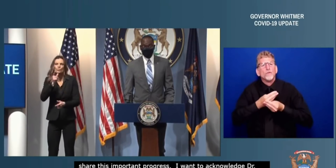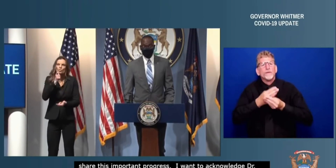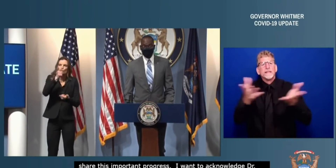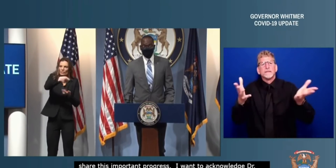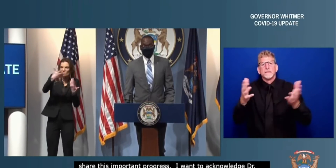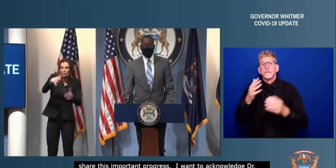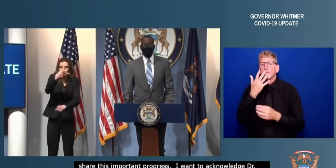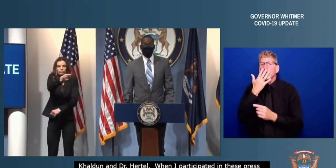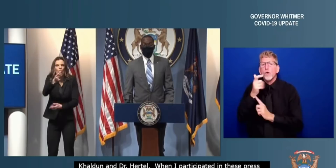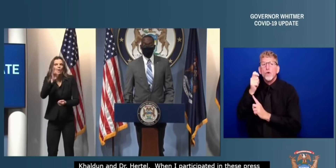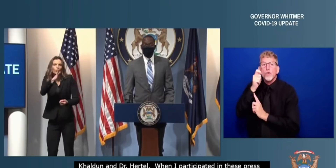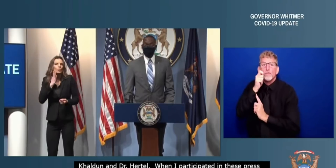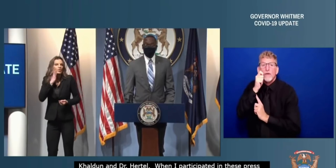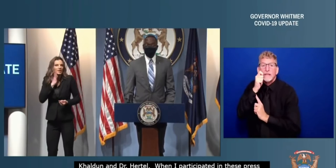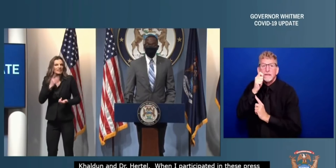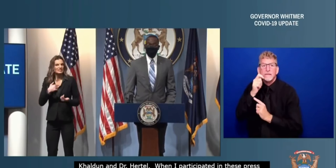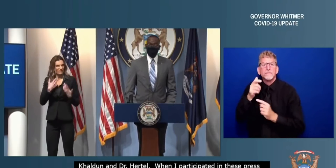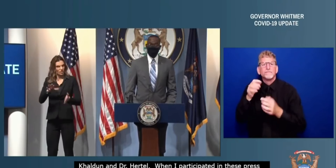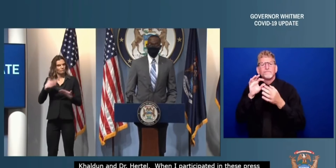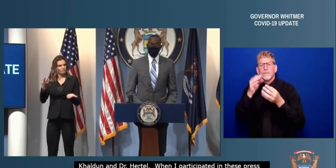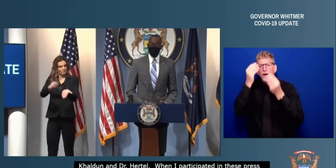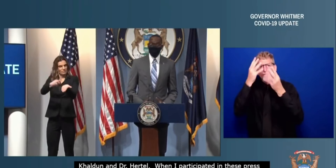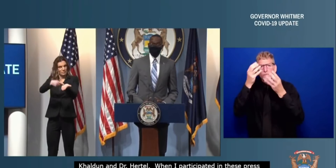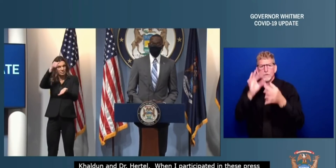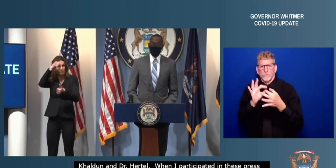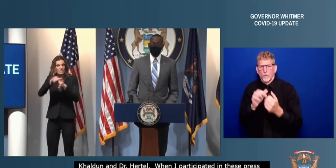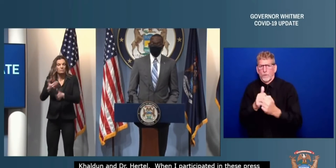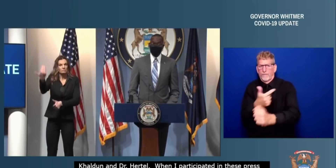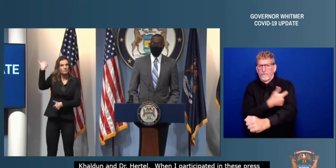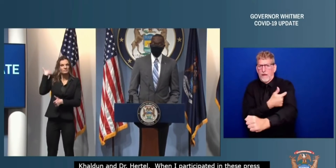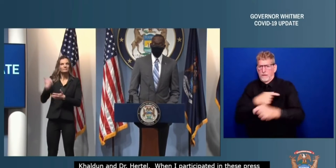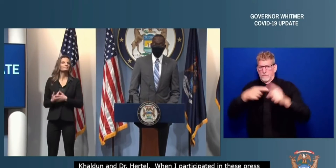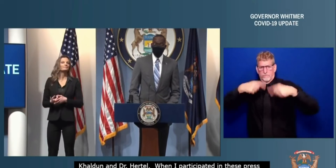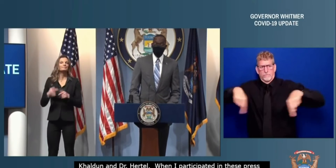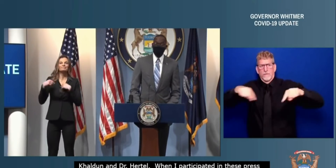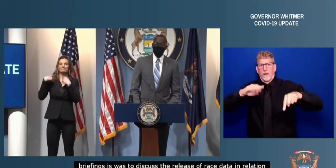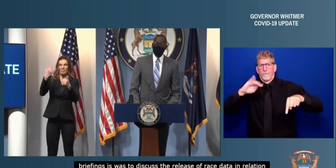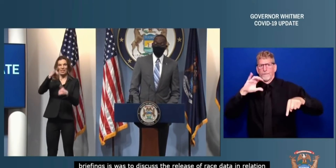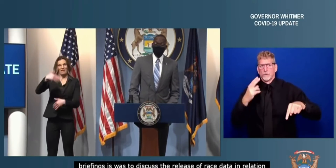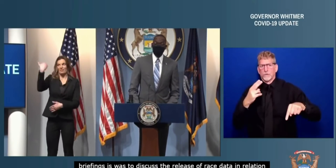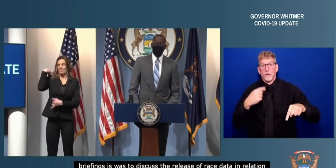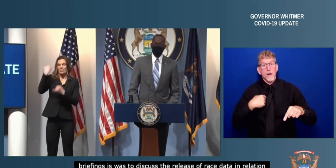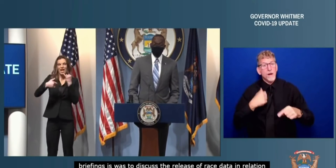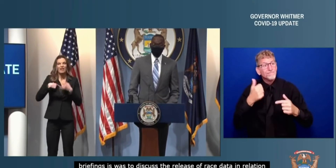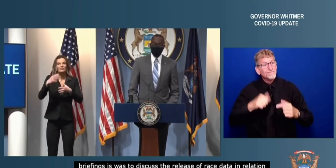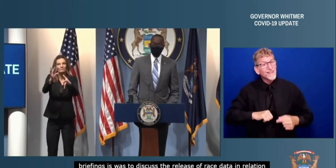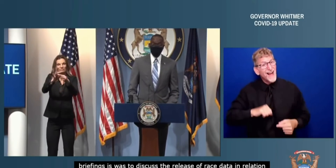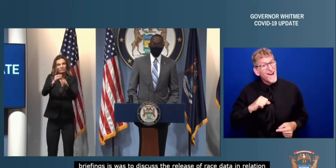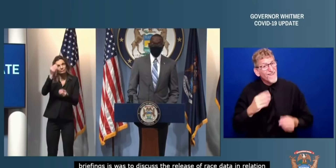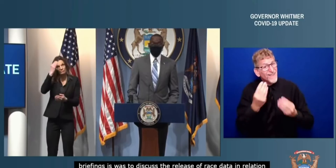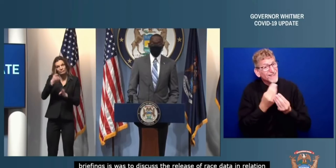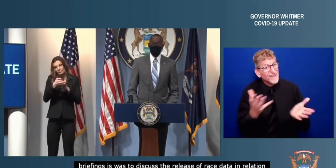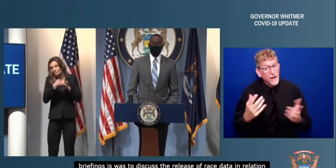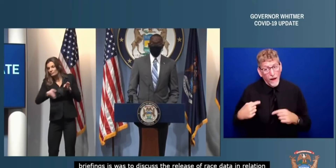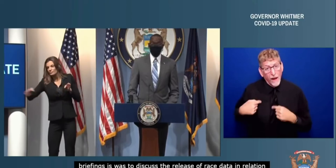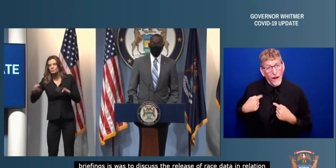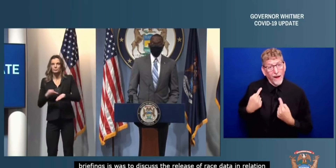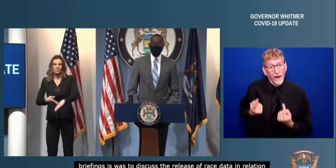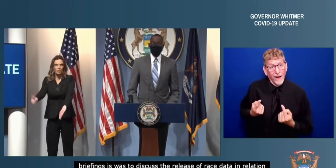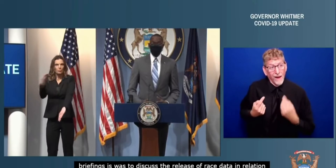state. I am proud to say that since I last spoke with you all, we have made tremendous